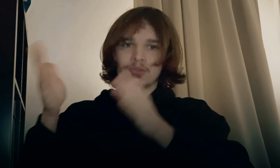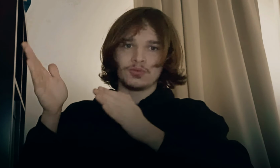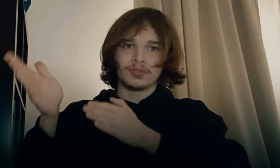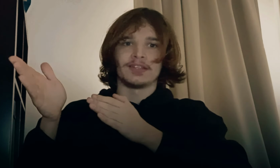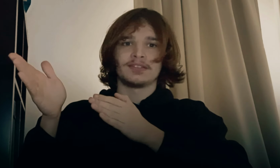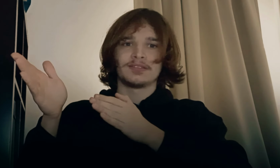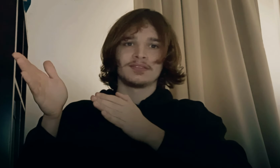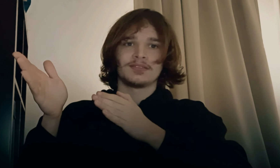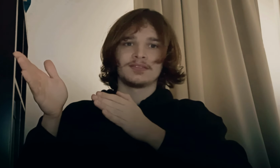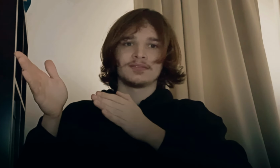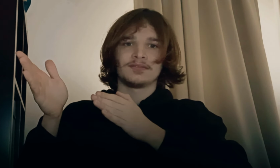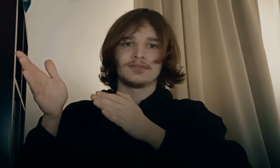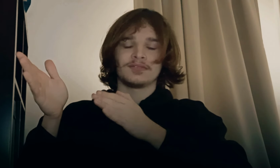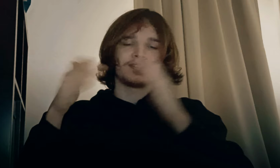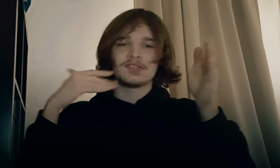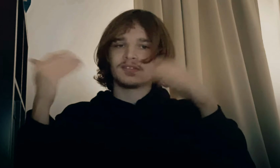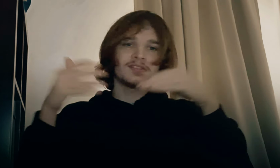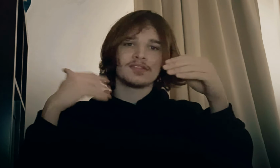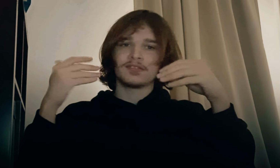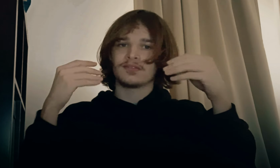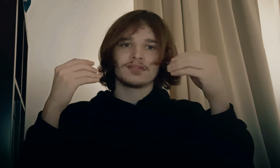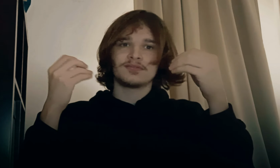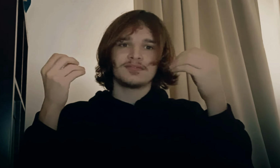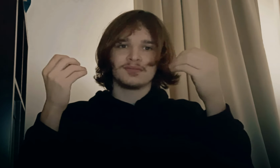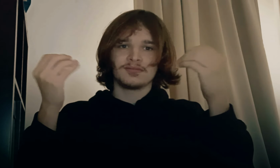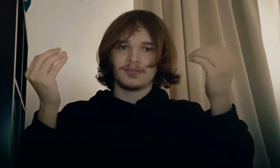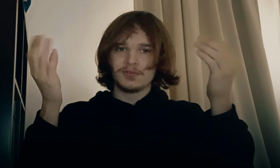do that. It's, you see,